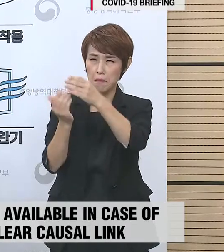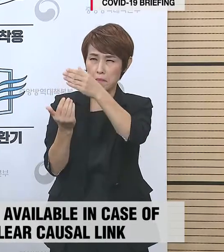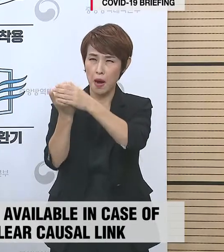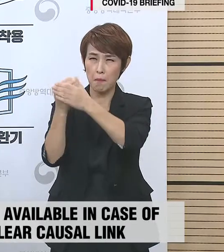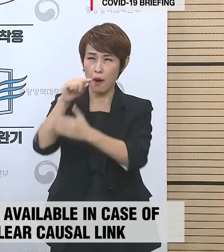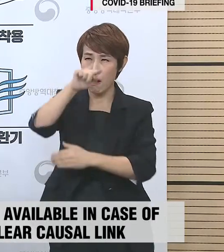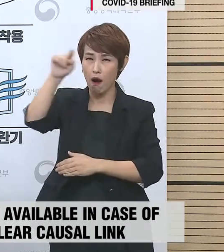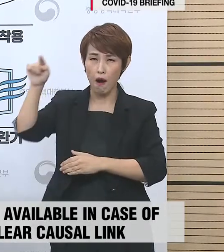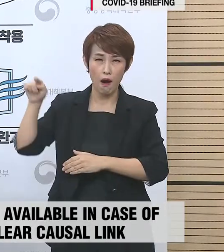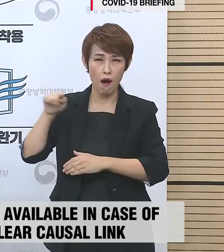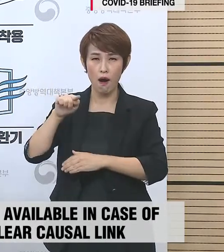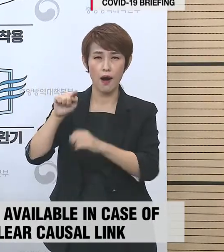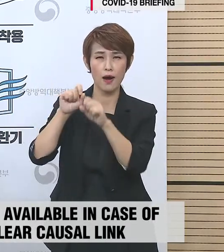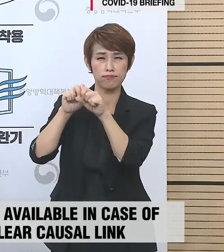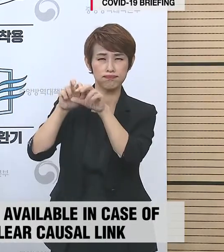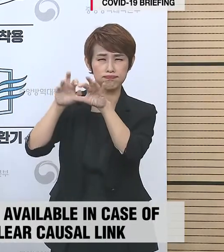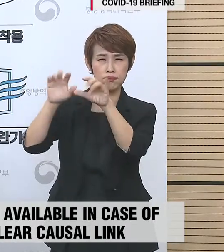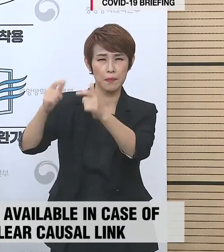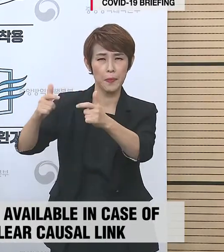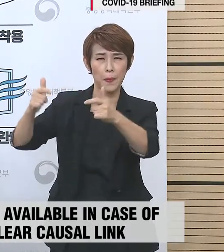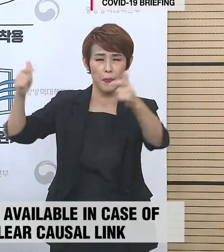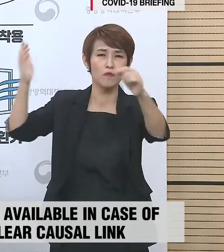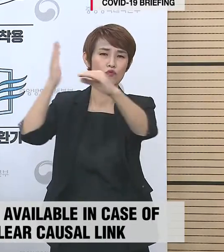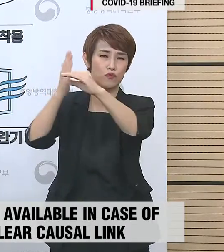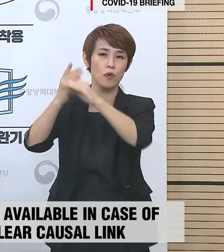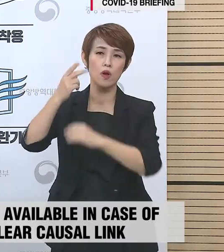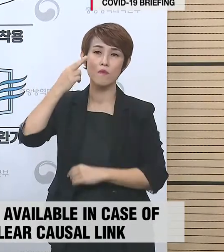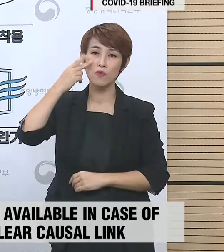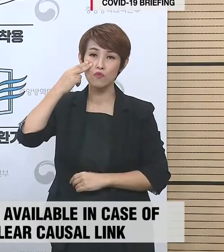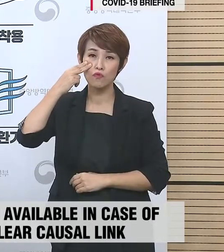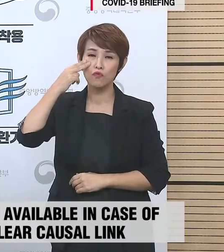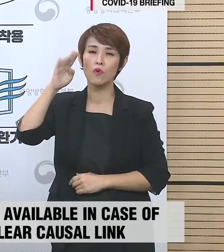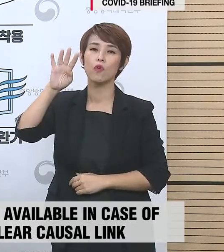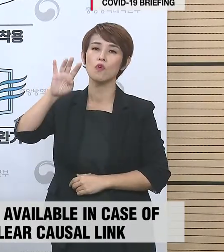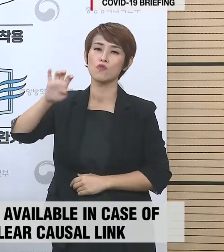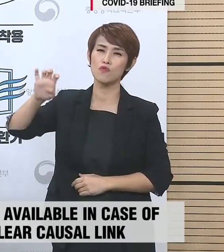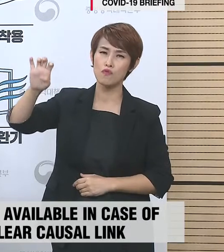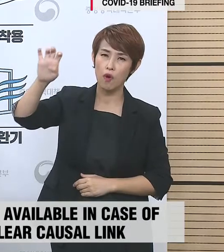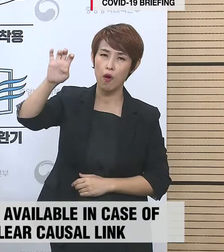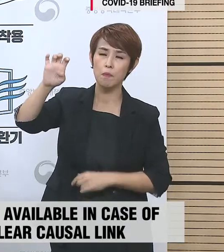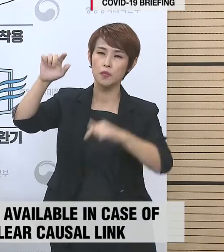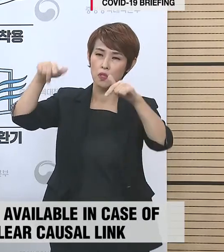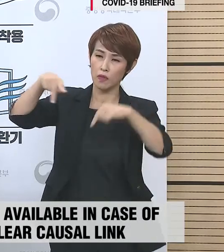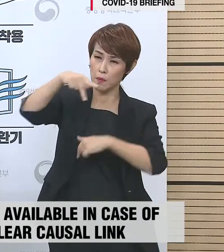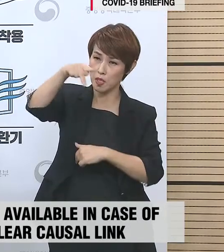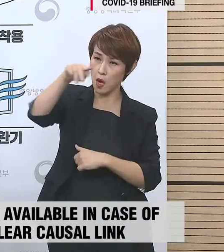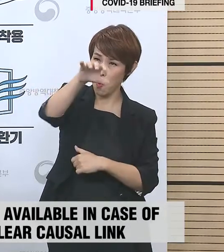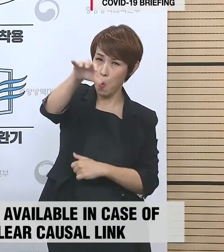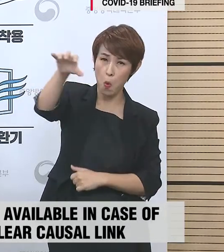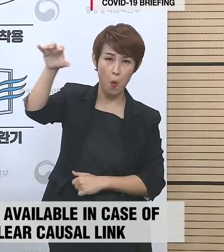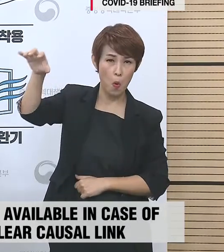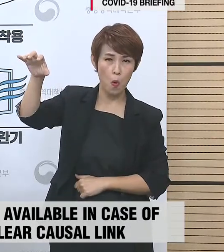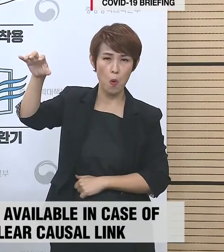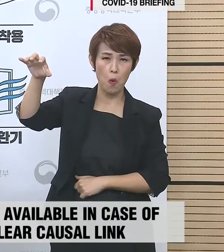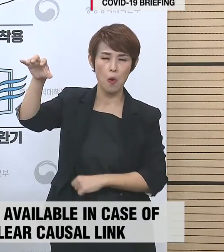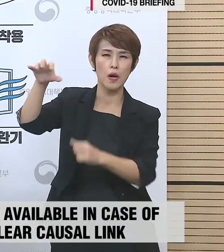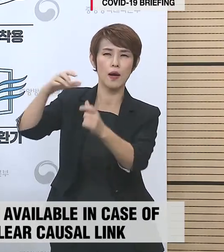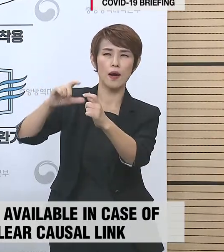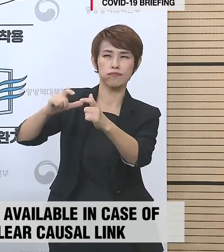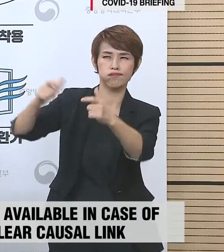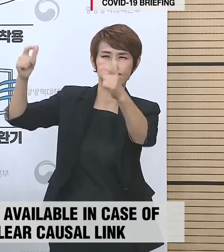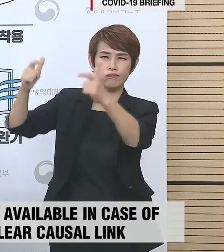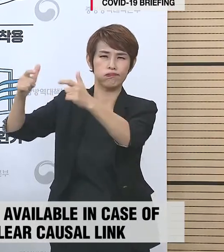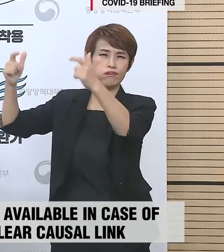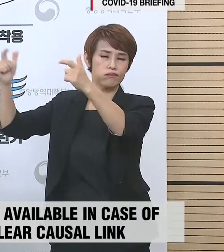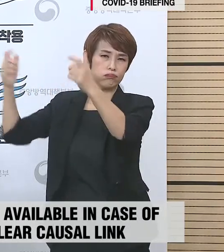155,099 patients here in the country, accumulated cases. And we are seeing 5-week increase of the cases globally,